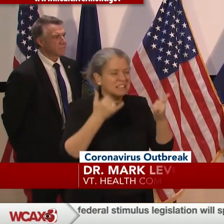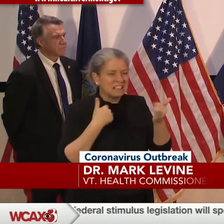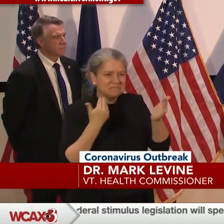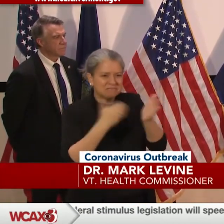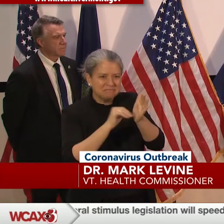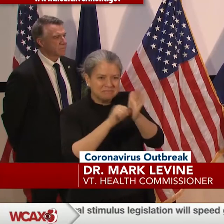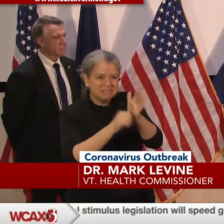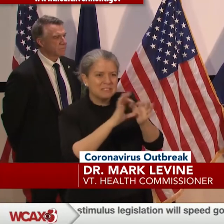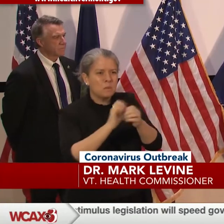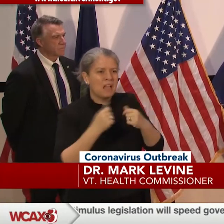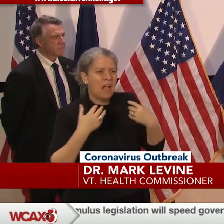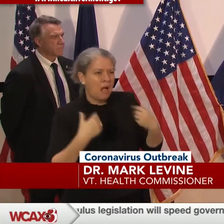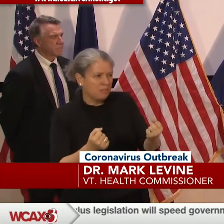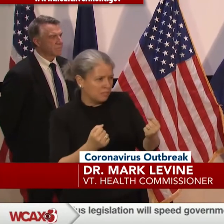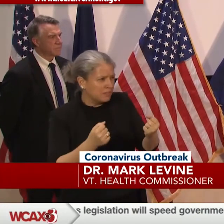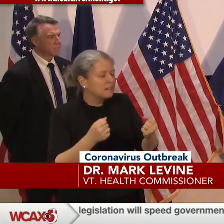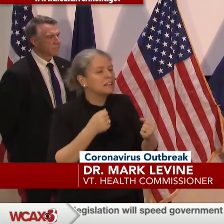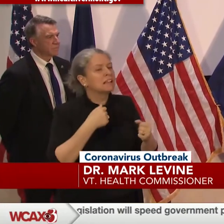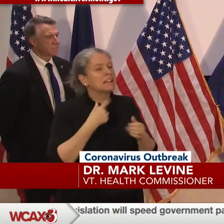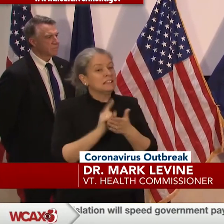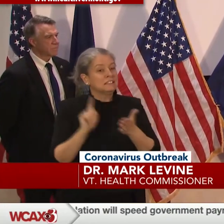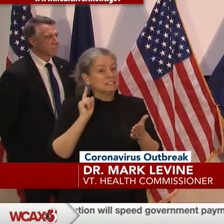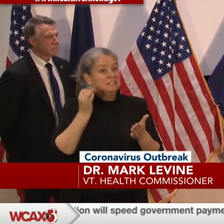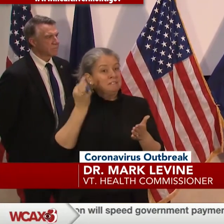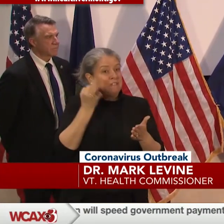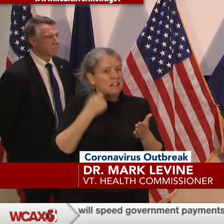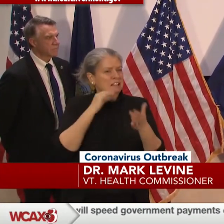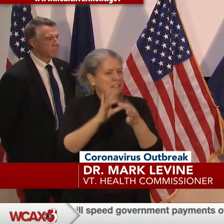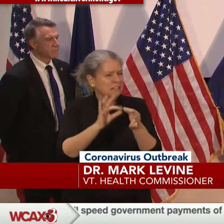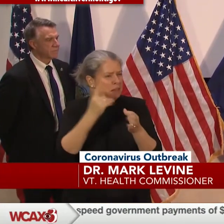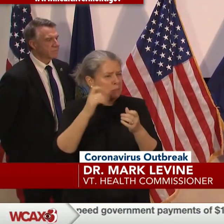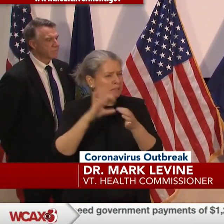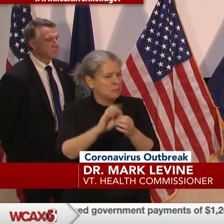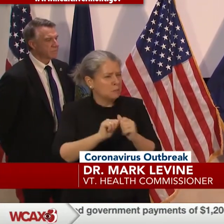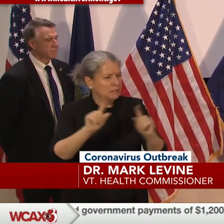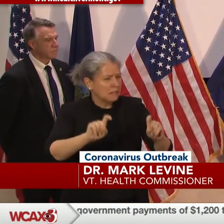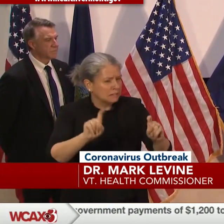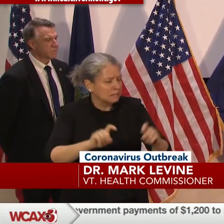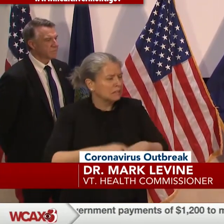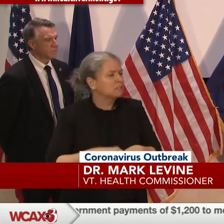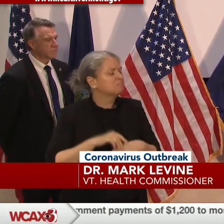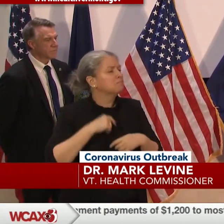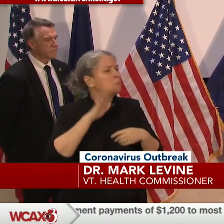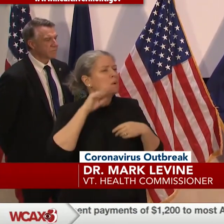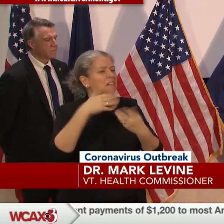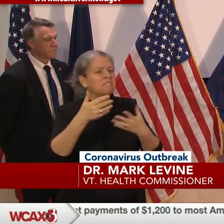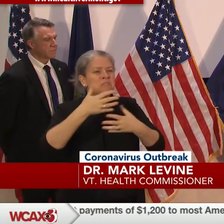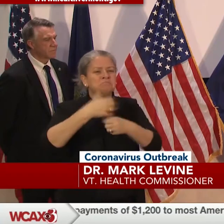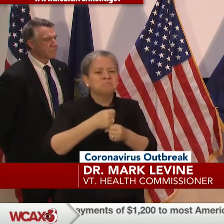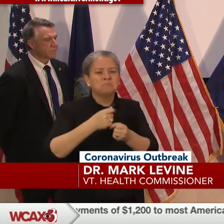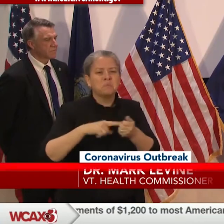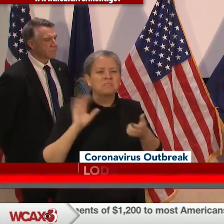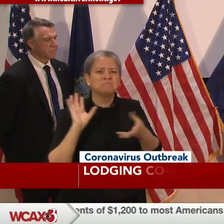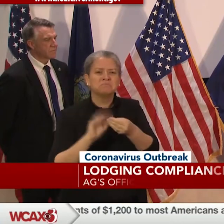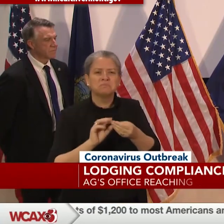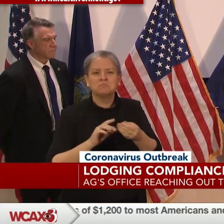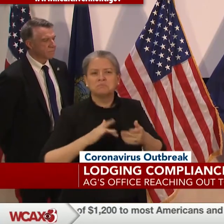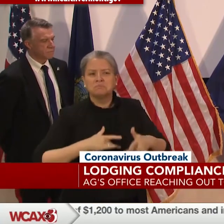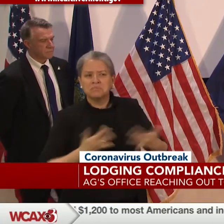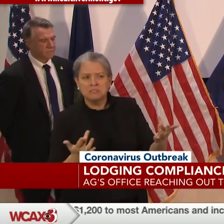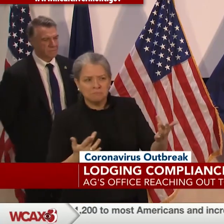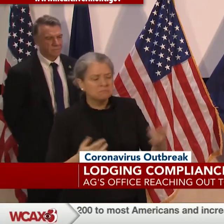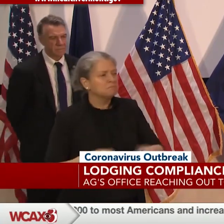of what I've said previously about testing, provide a bit of a situational report, and wrap up